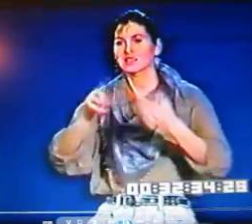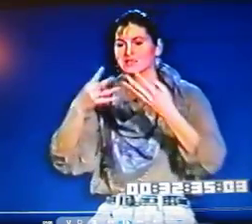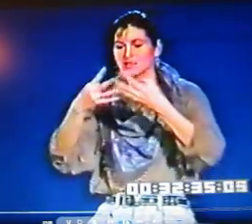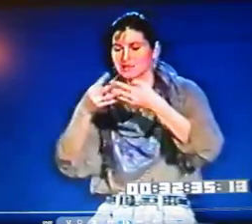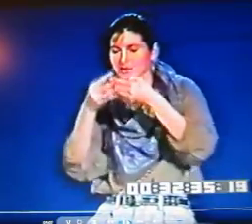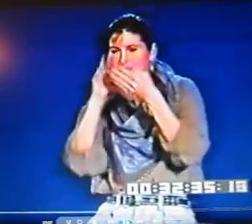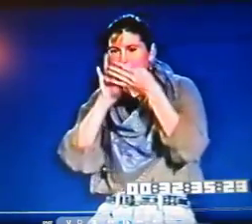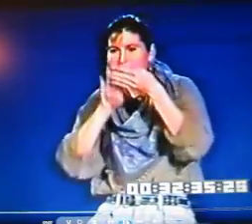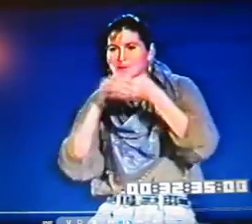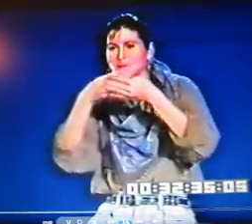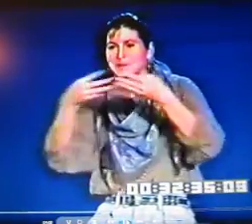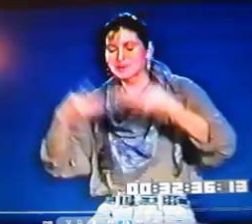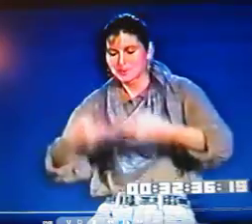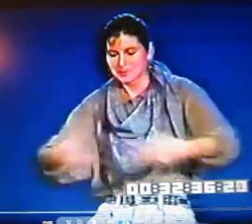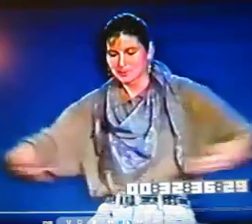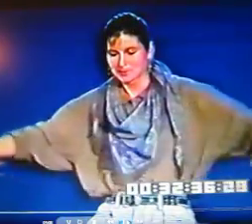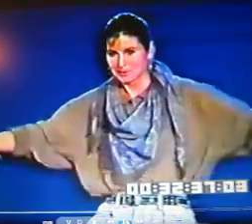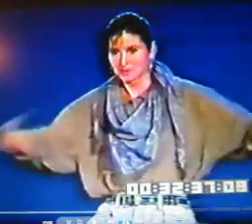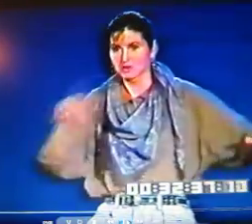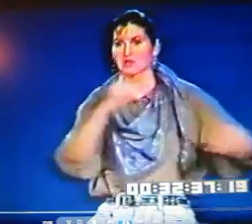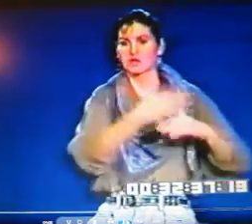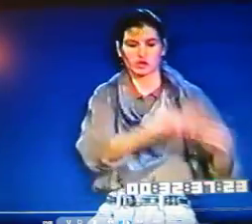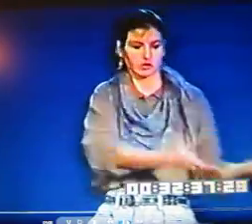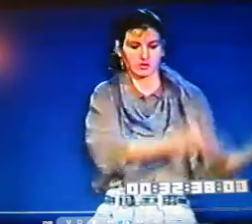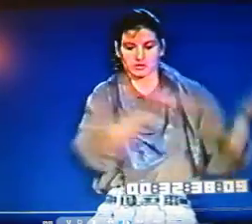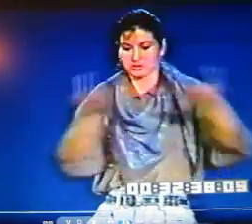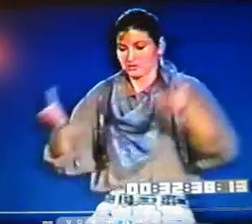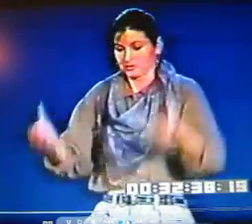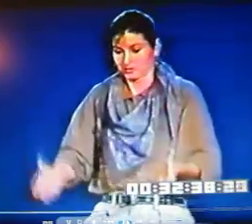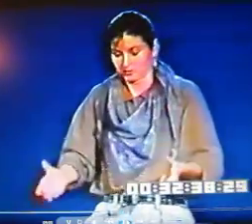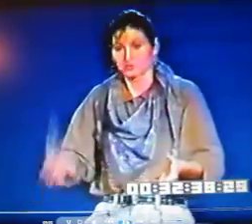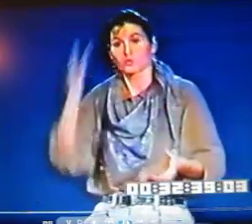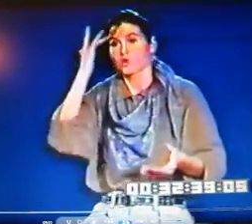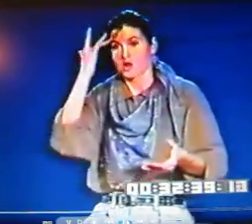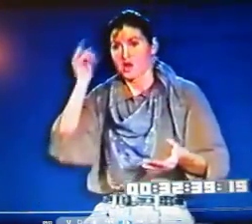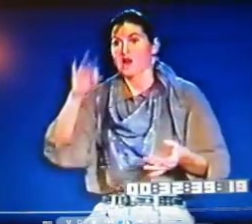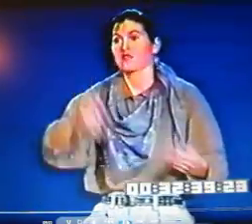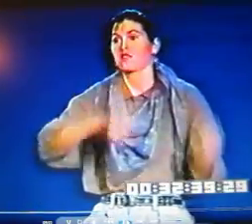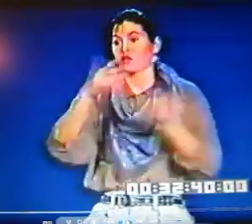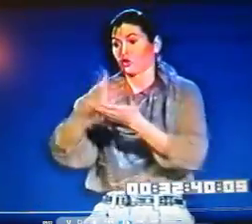We need to use a special net that's very tightly woven that the fish can sit on.